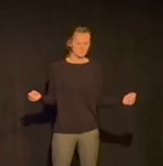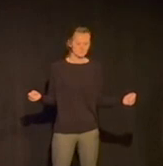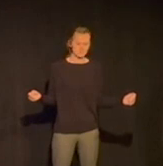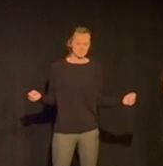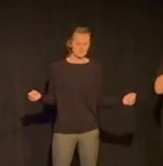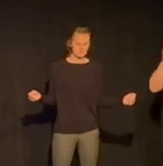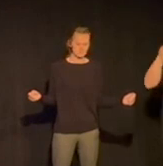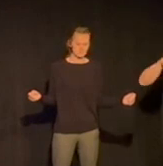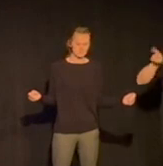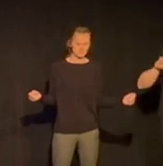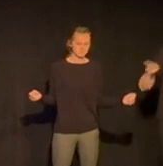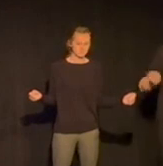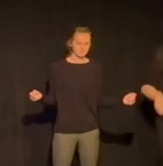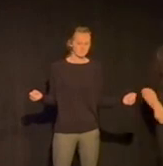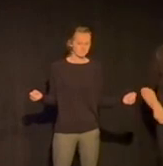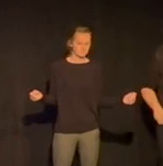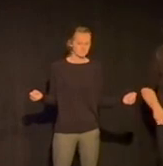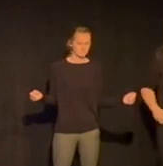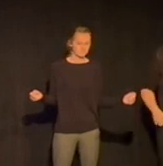Should we ask her?